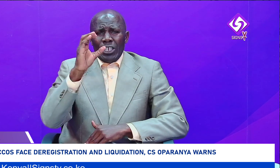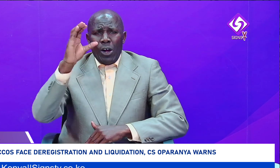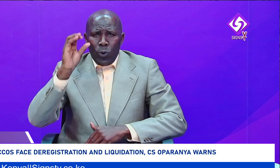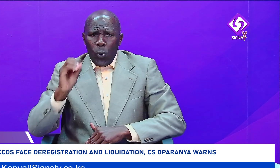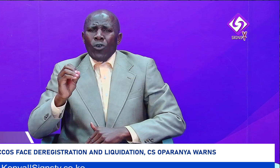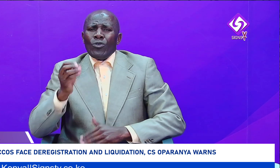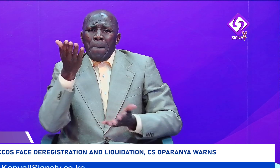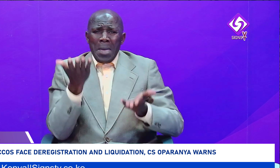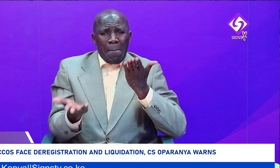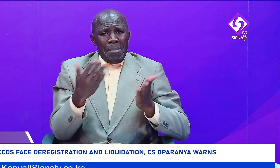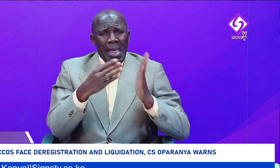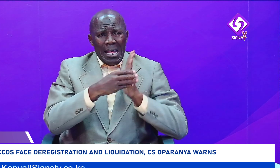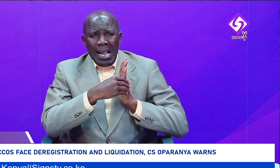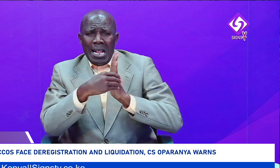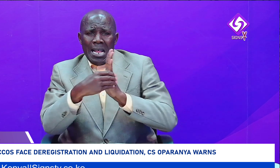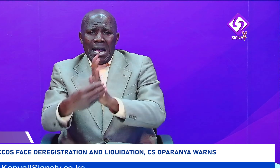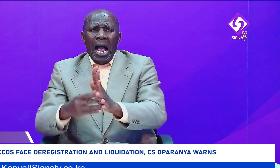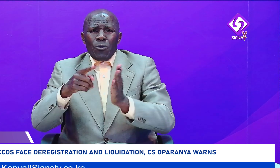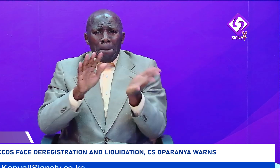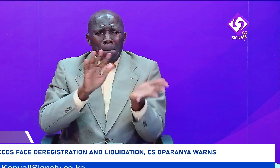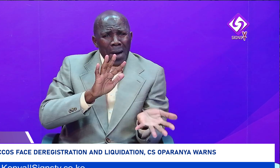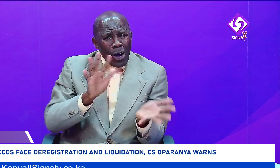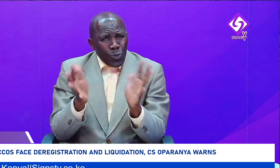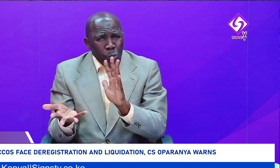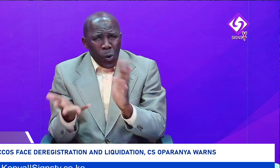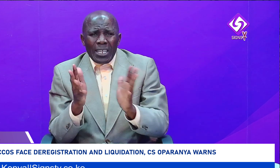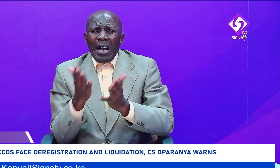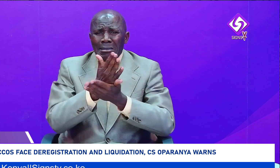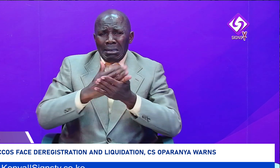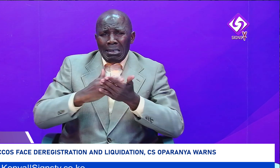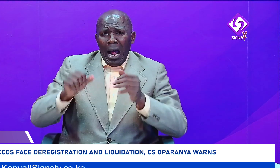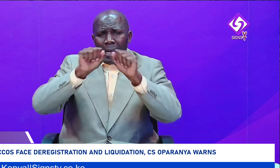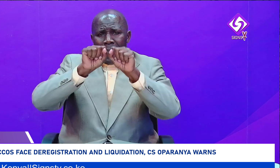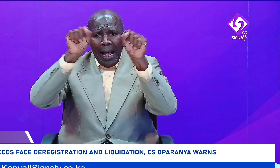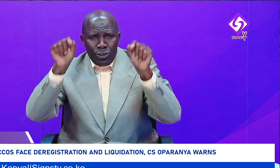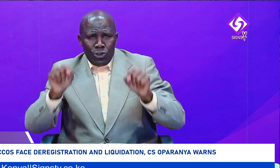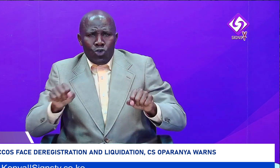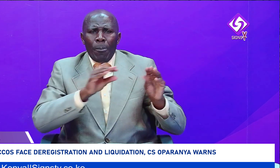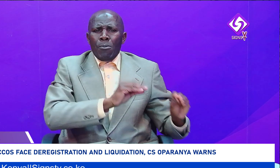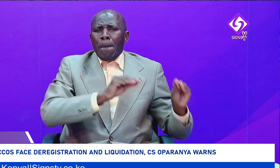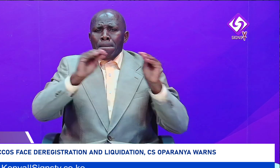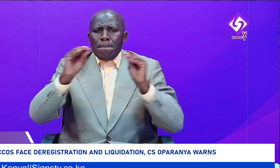stating that a review of SACCOs may lead to the compoundment of the system.